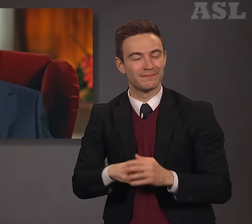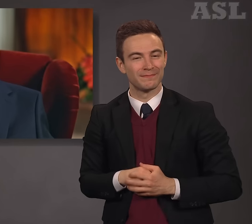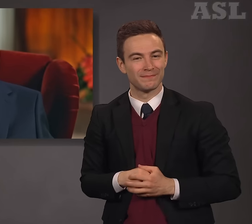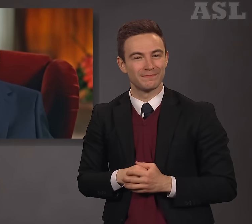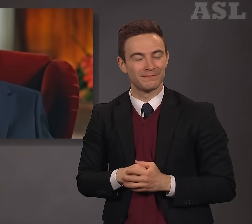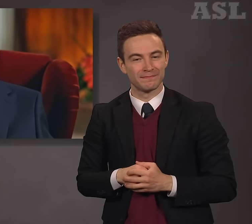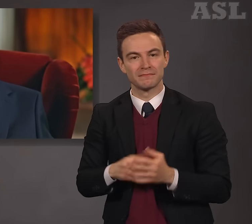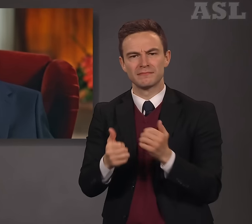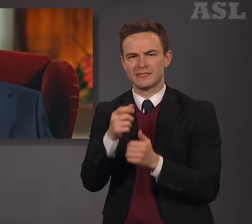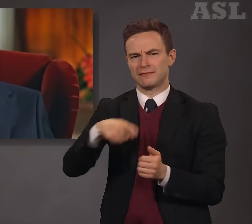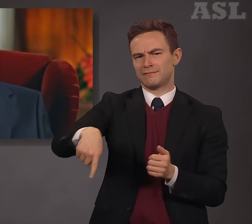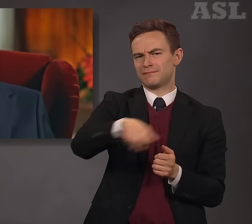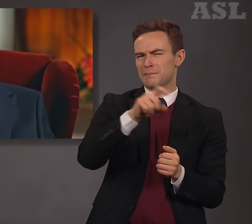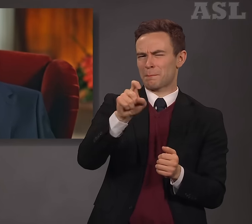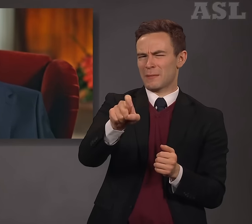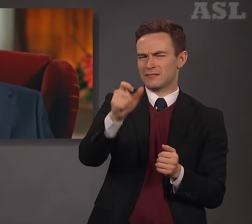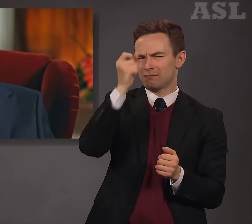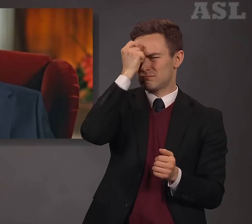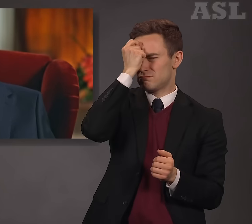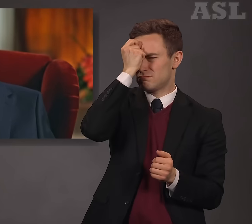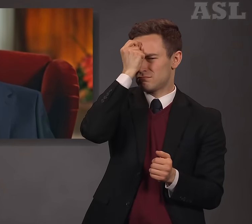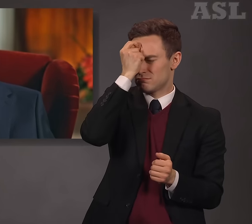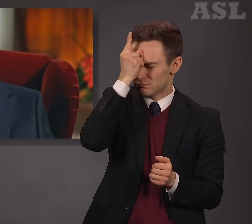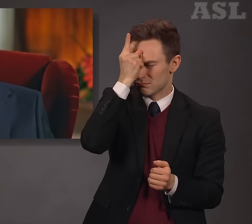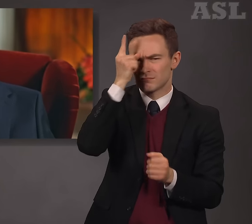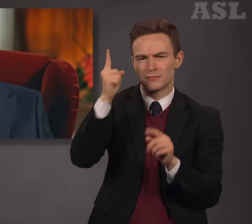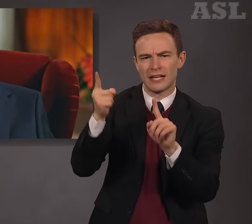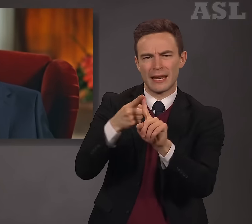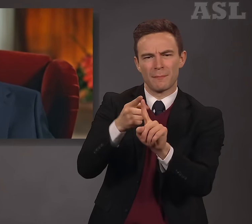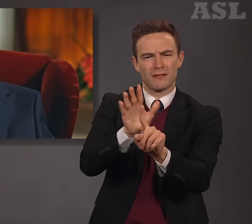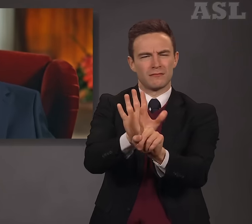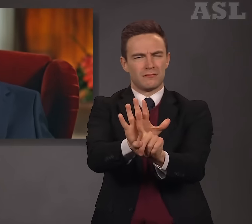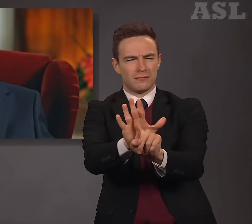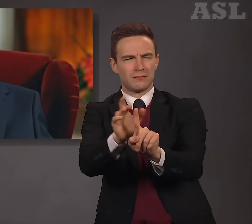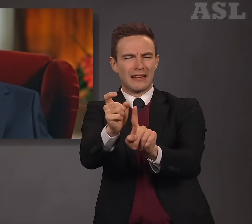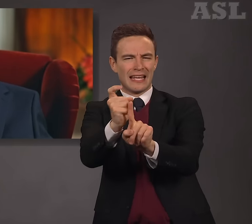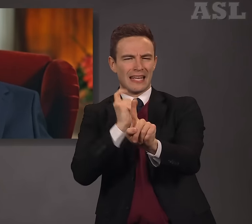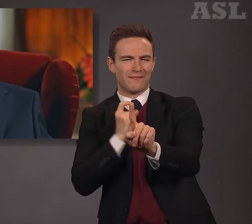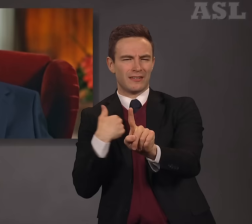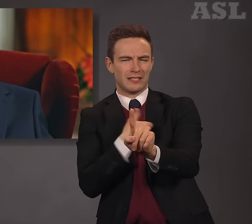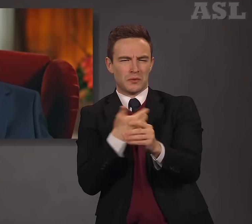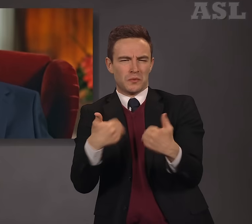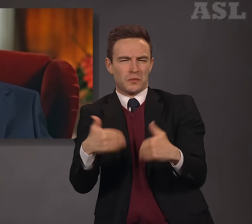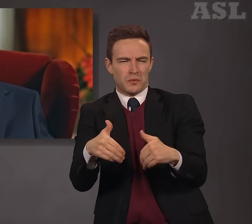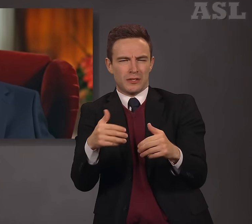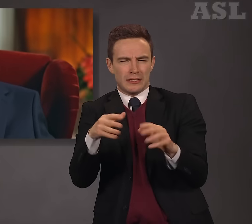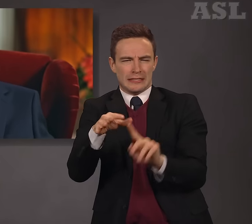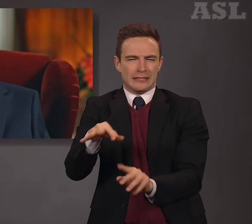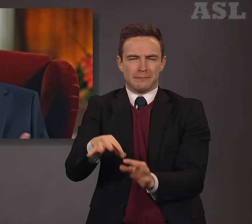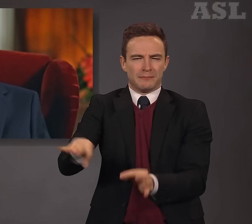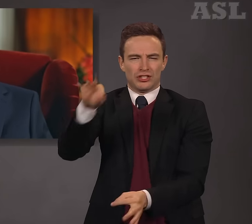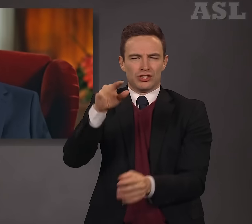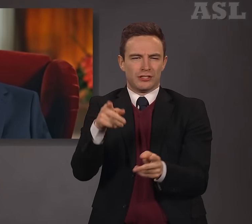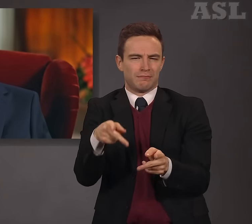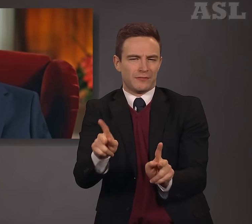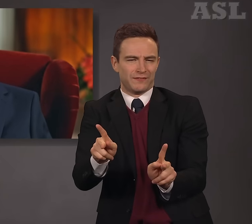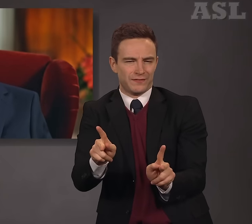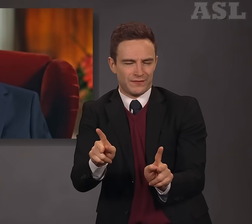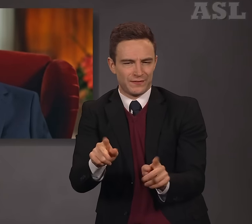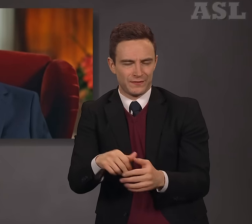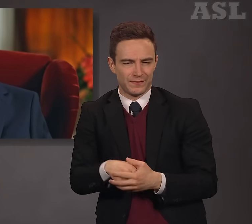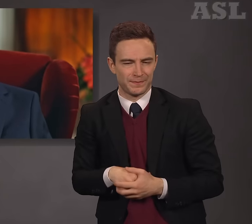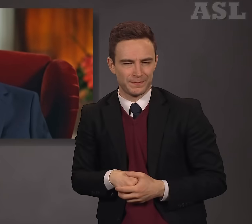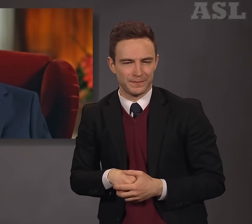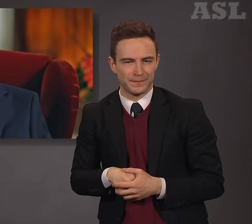Understanding the spiritual privileges made possible in the temple is vital to each of us